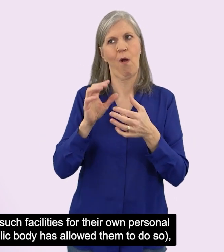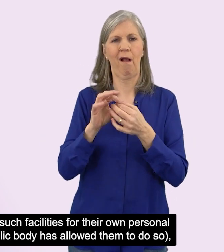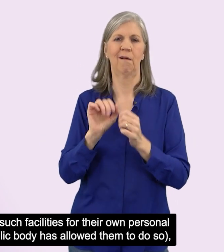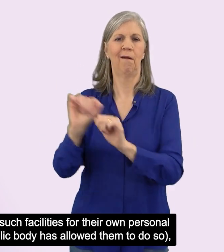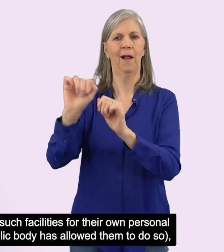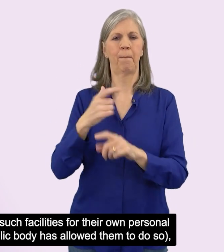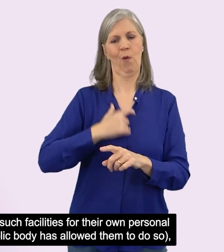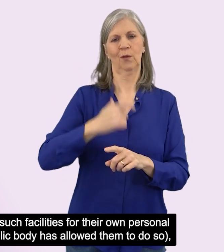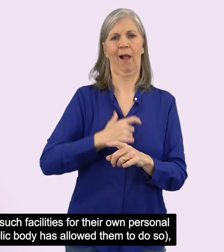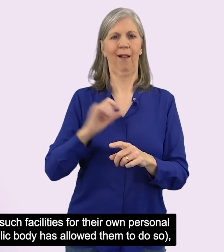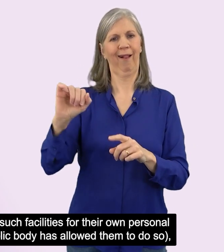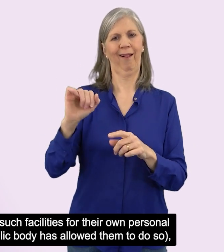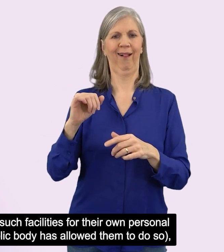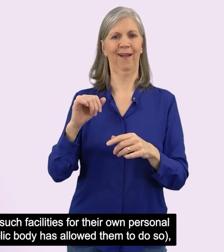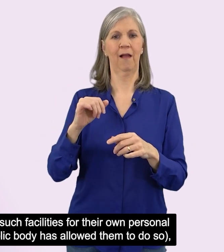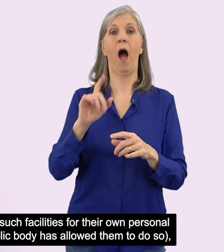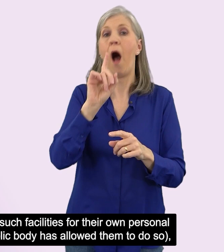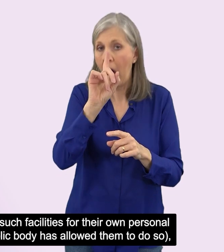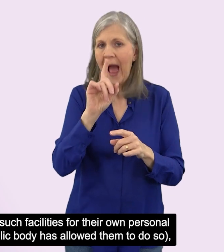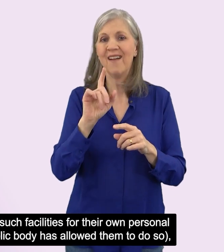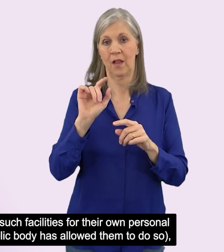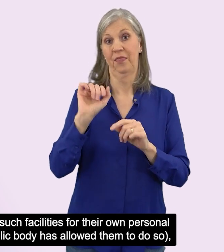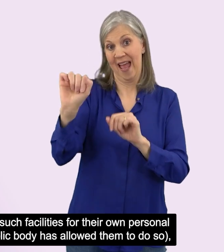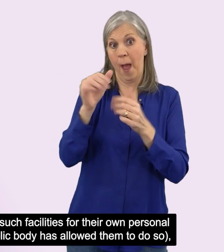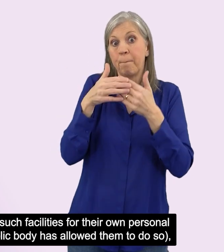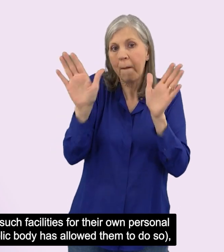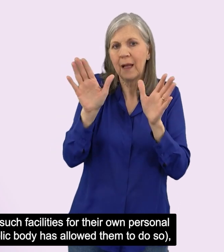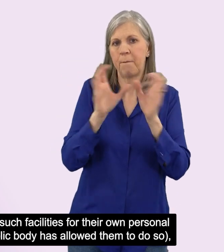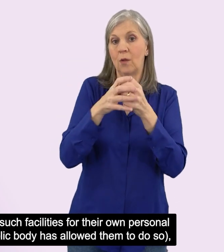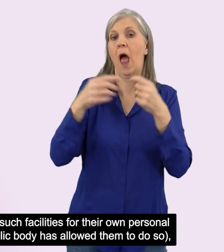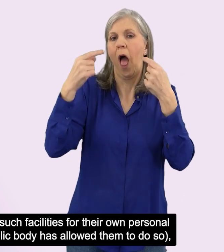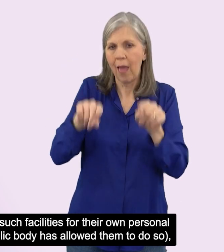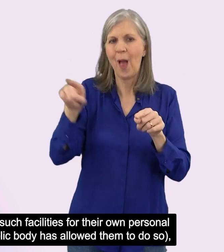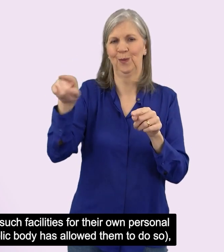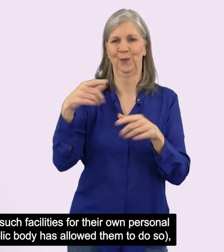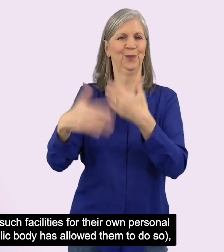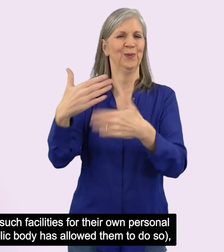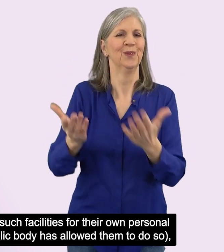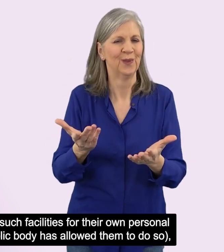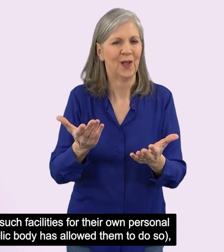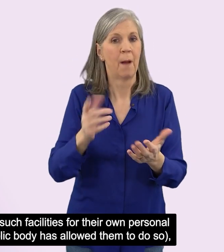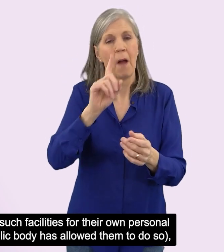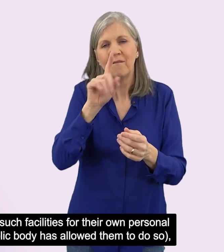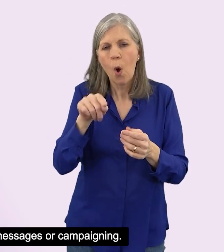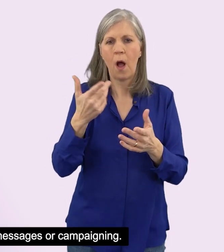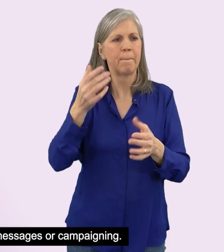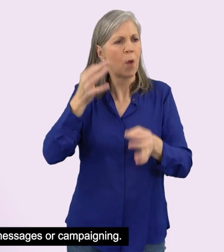Members should not use such facilities for their own personal interests, unless their public body has allowed them to do so, or for political messages